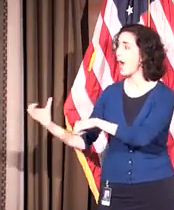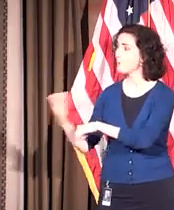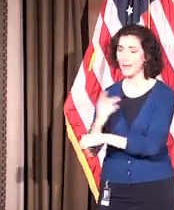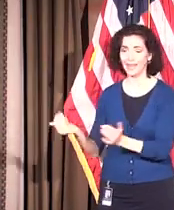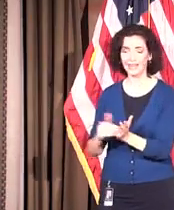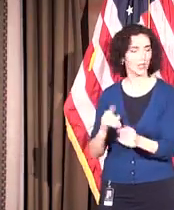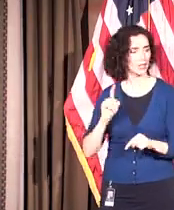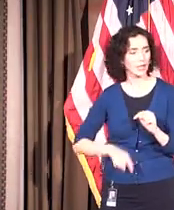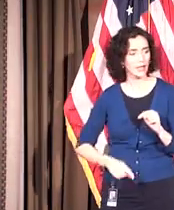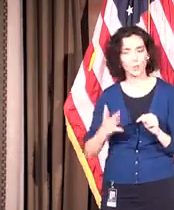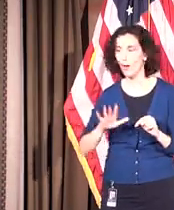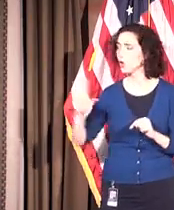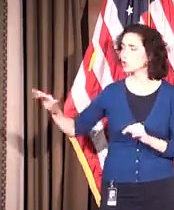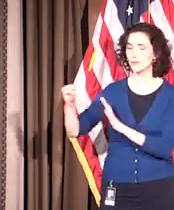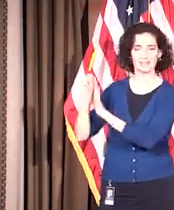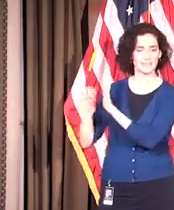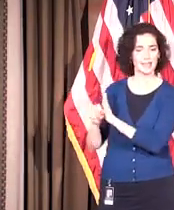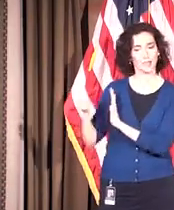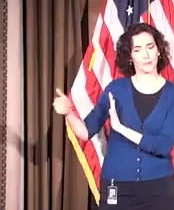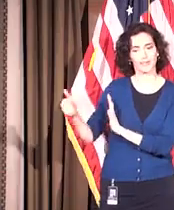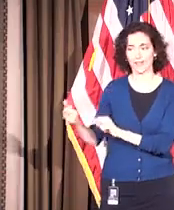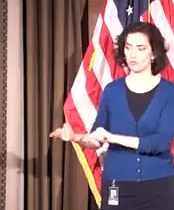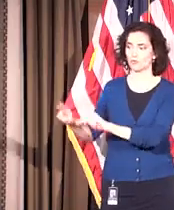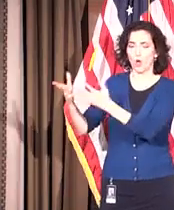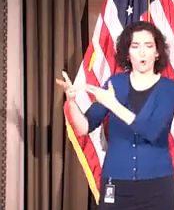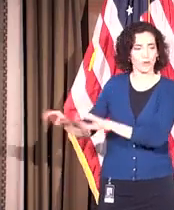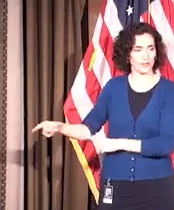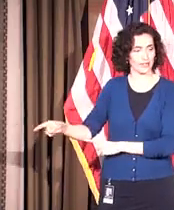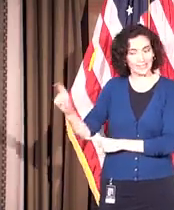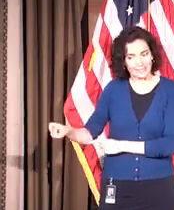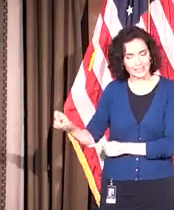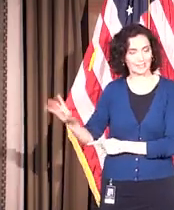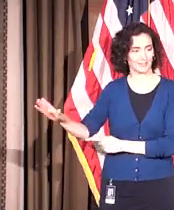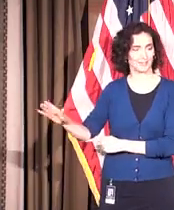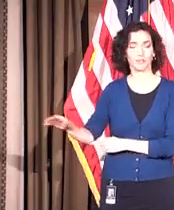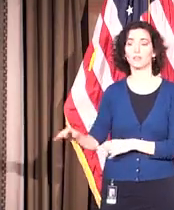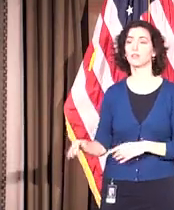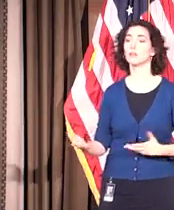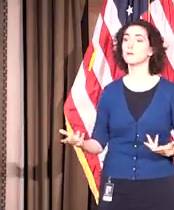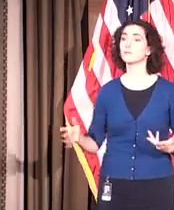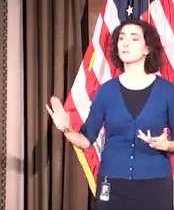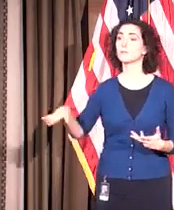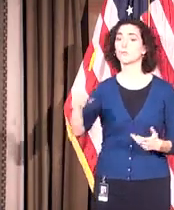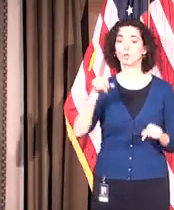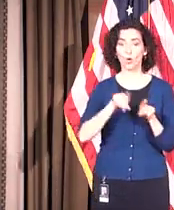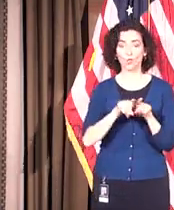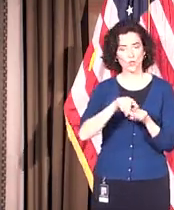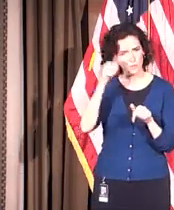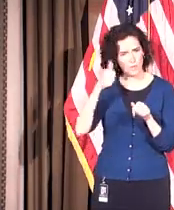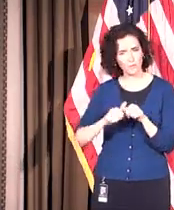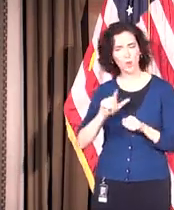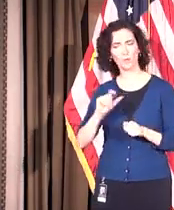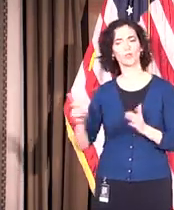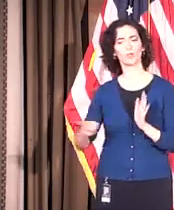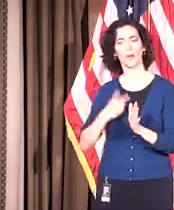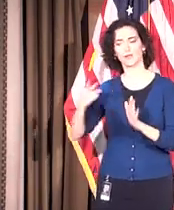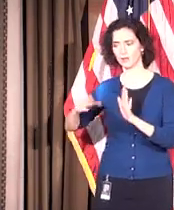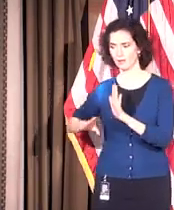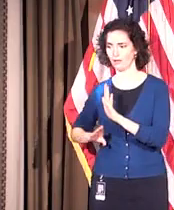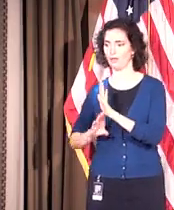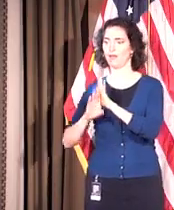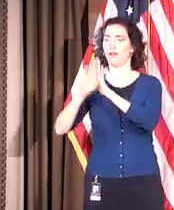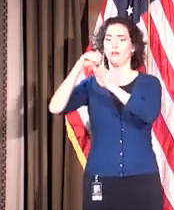fervent appeal to the people of Louisiana. And by the way, the people of Louisiana in the past 2 instances have responded